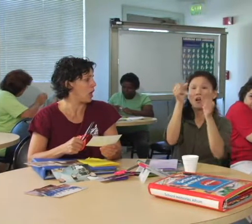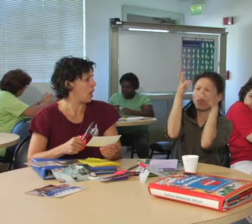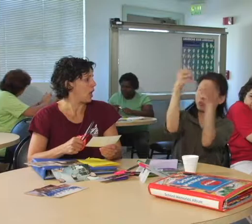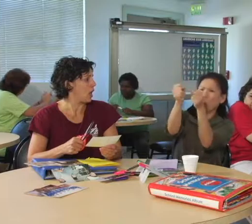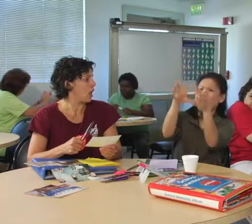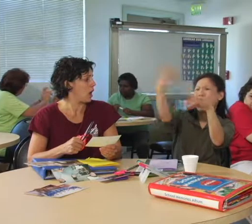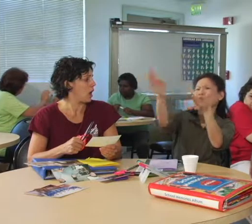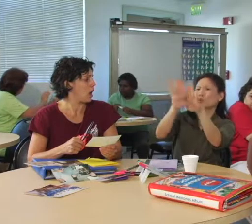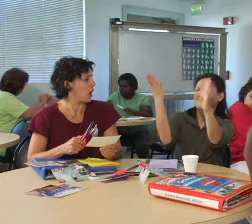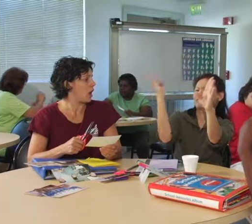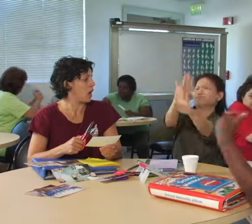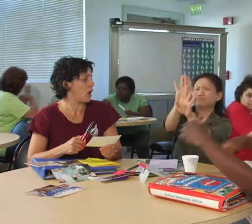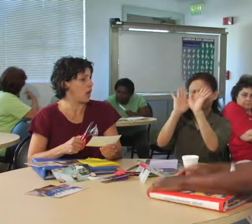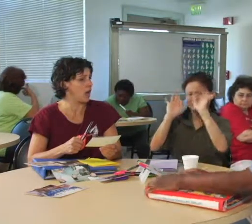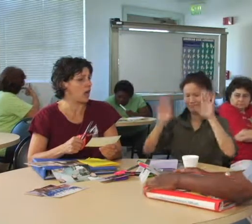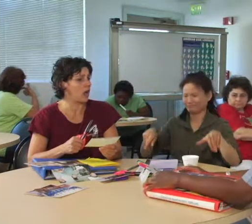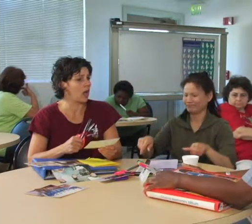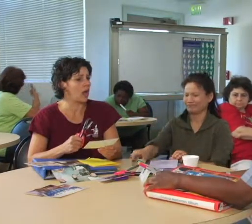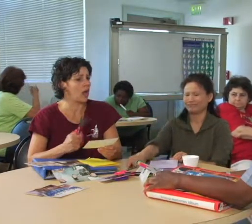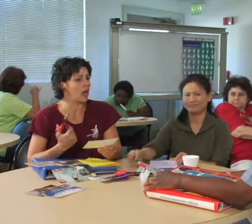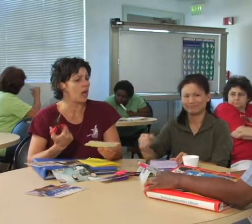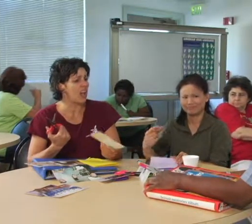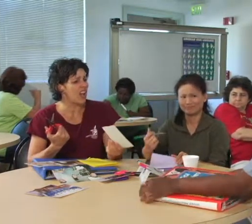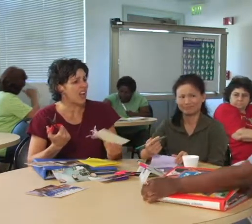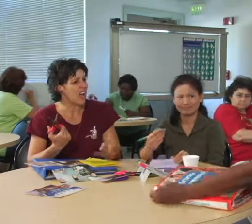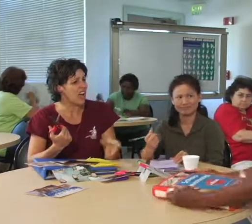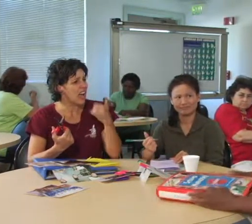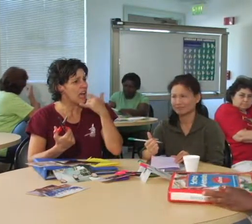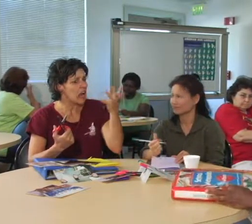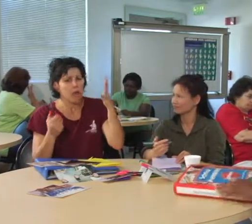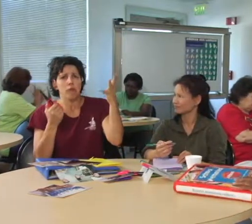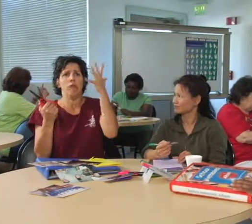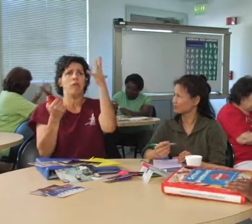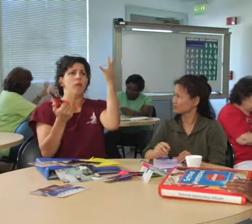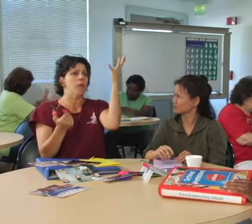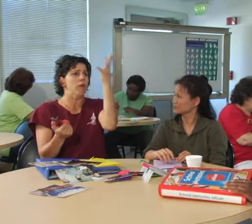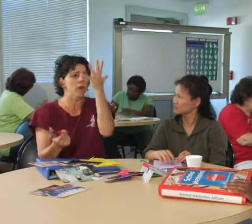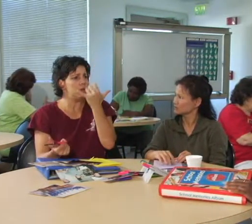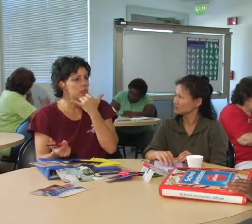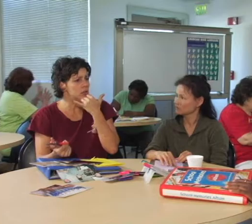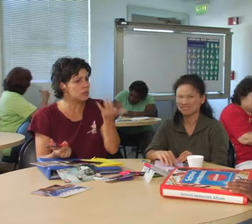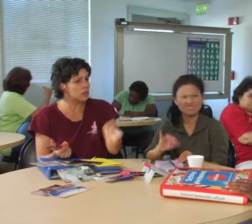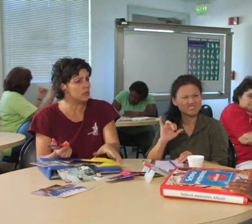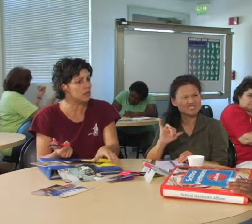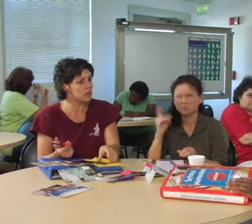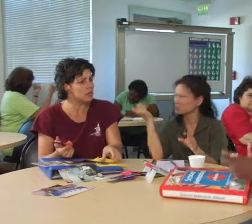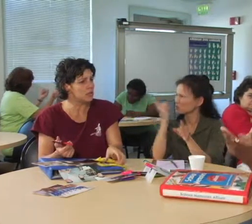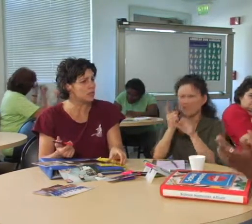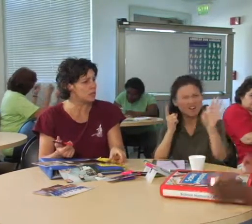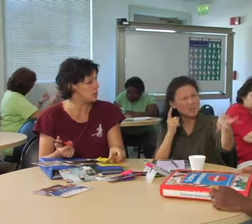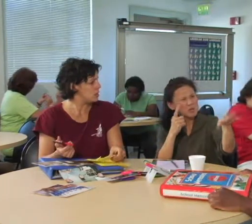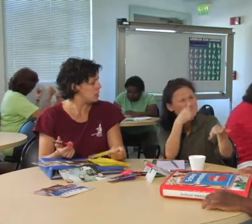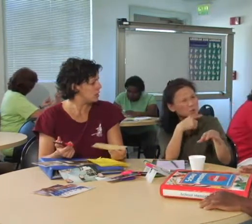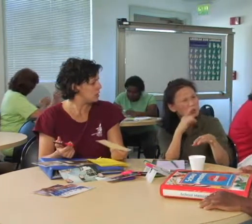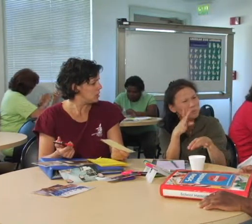door. You okay, Kendra? You look like something's troubling you. You do look like the stress has definitely gotten the best